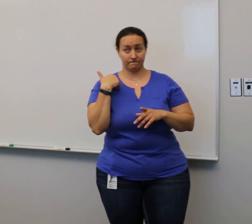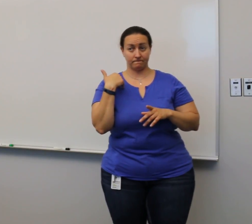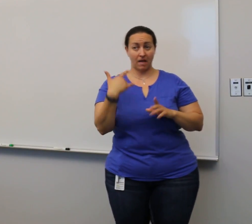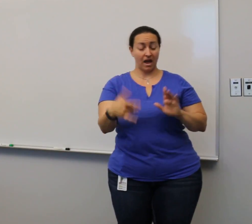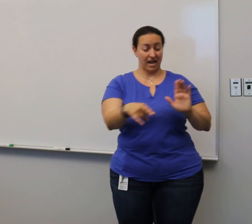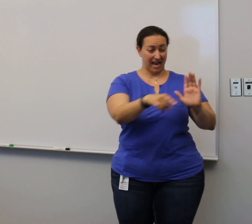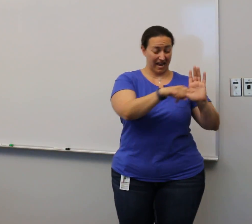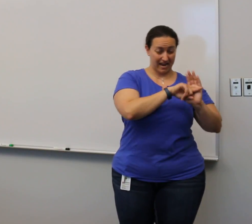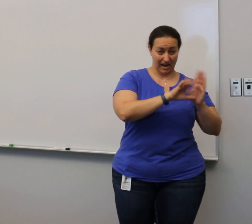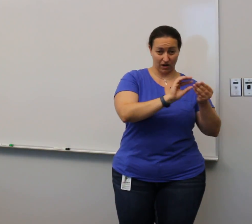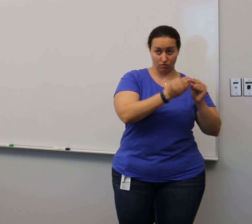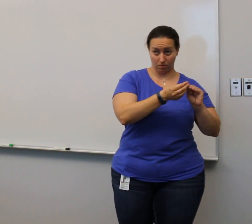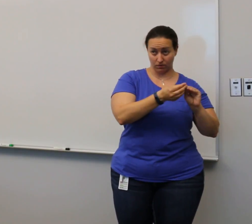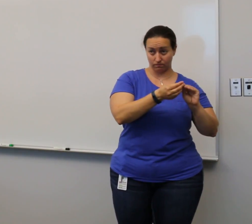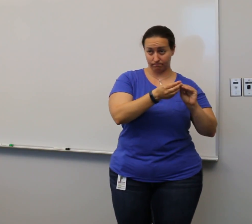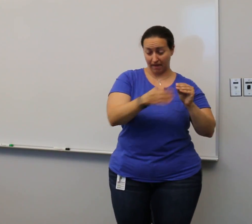So adding